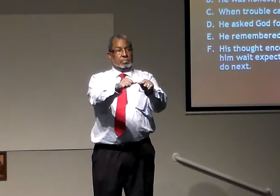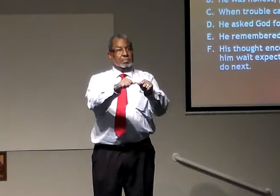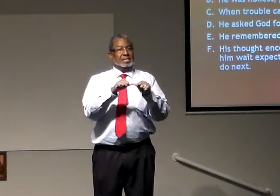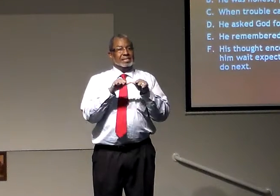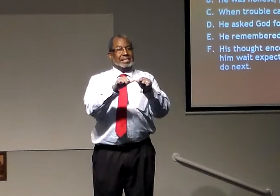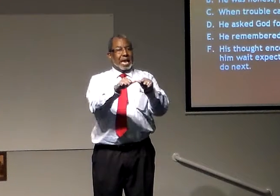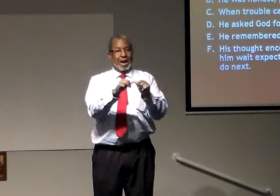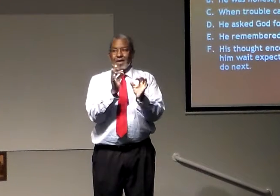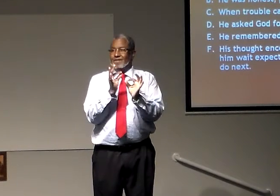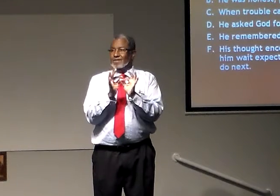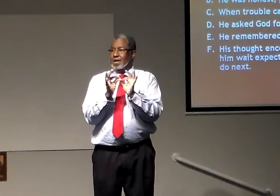And as we continue